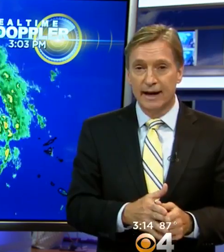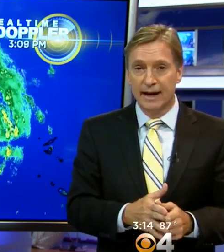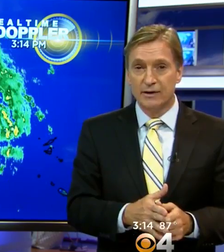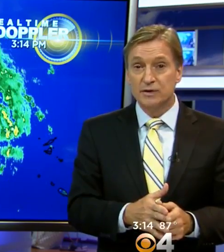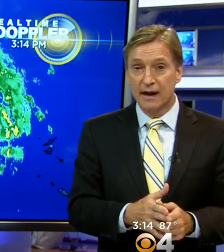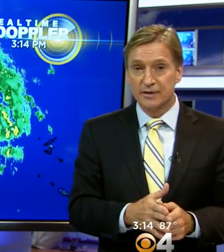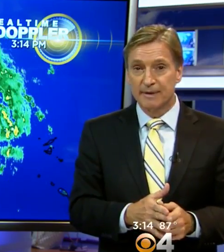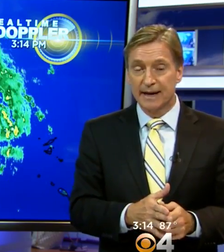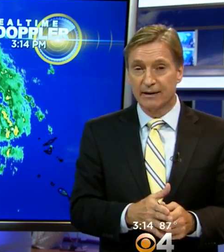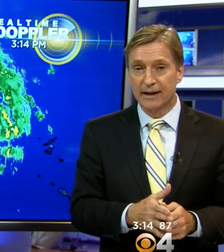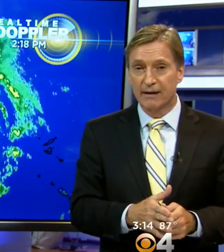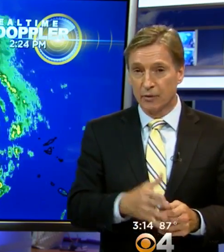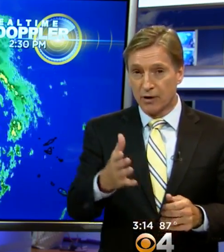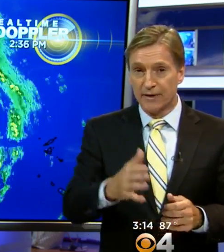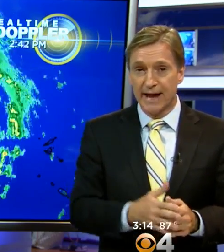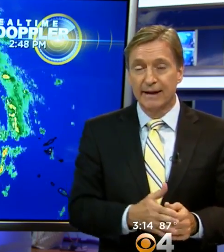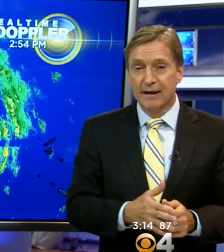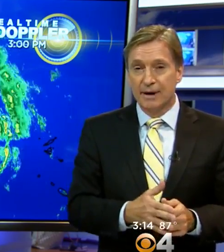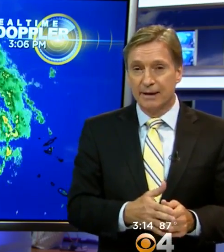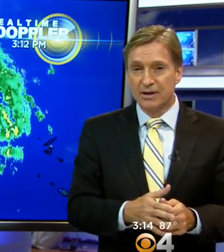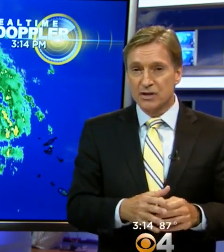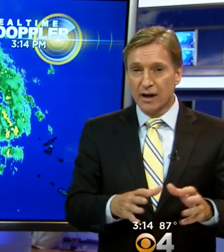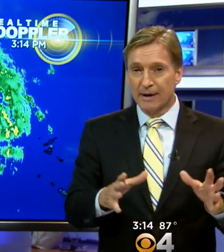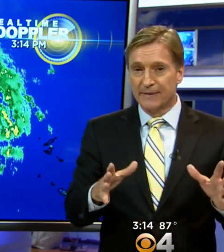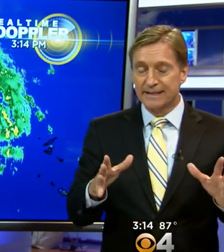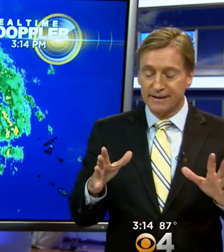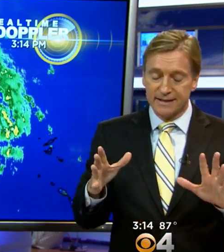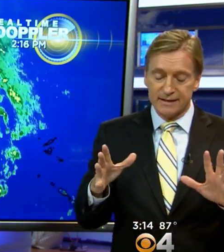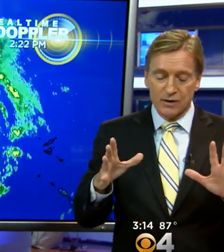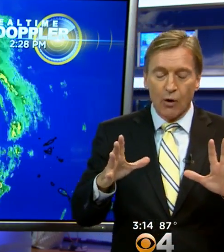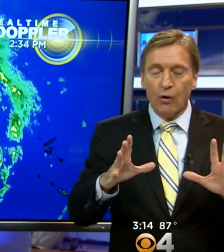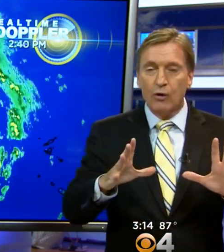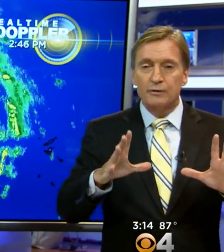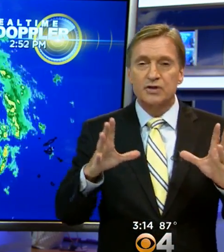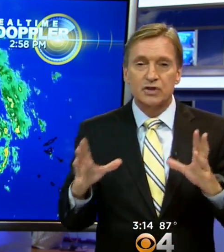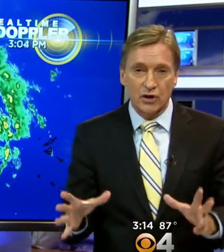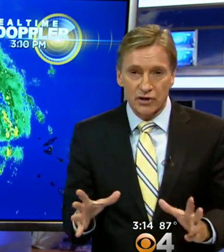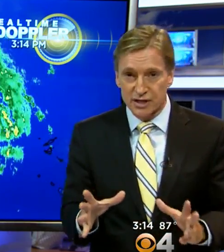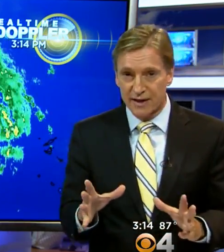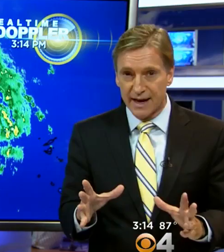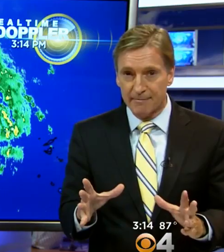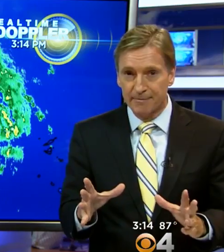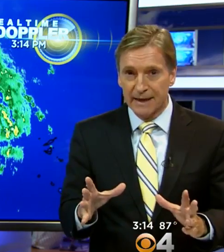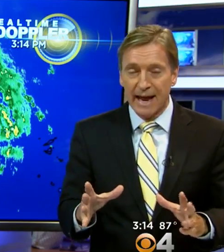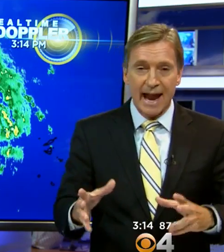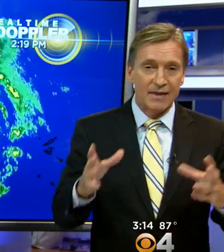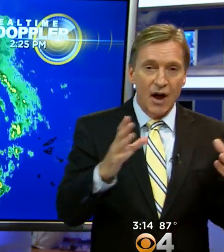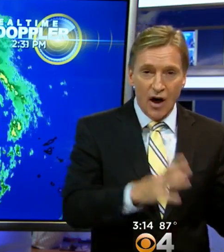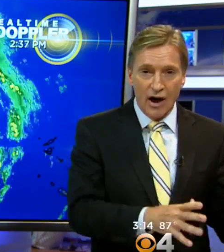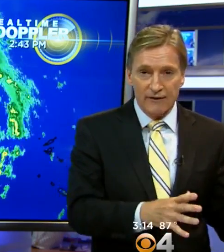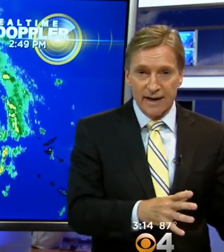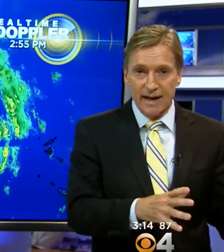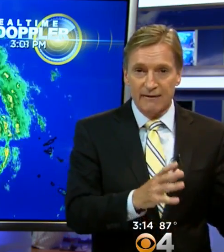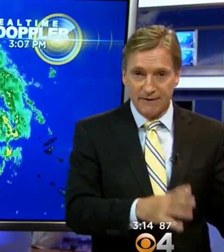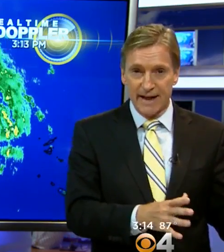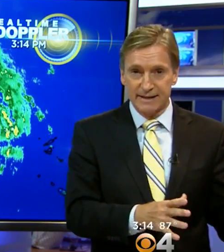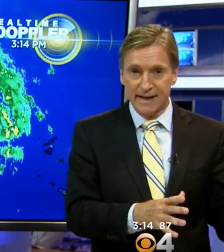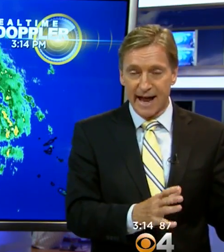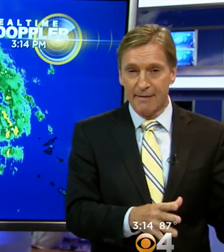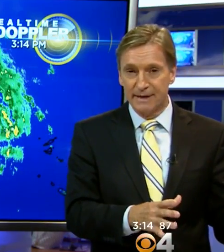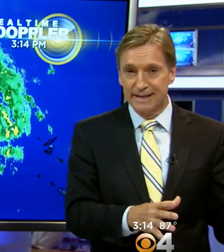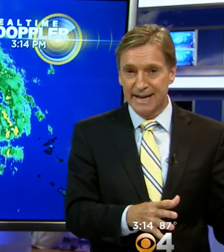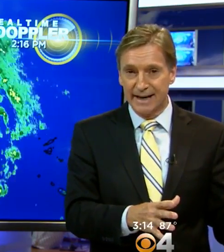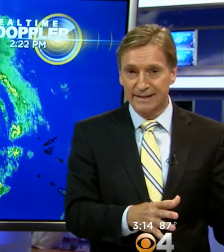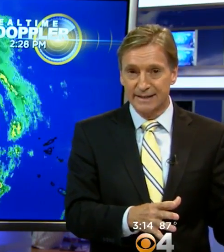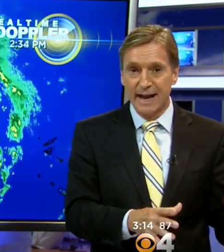County news conference begin, we'll go to that. But let me just talk about this whole surge thing and the Harvey event